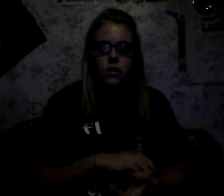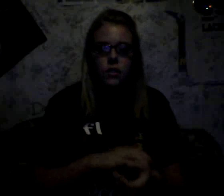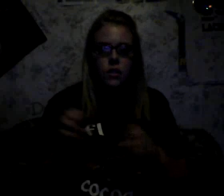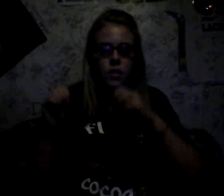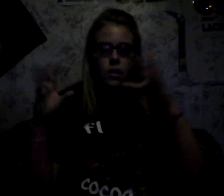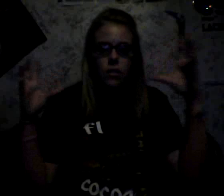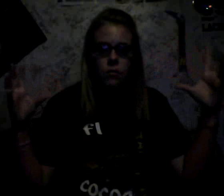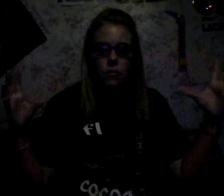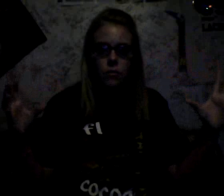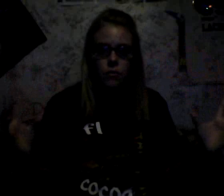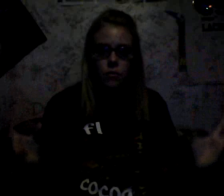sleep.